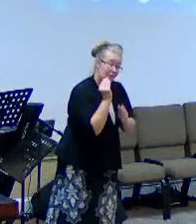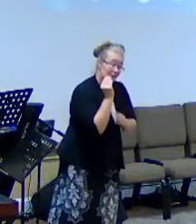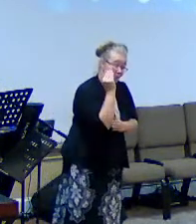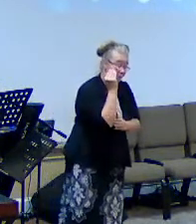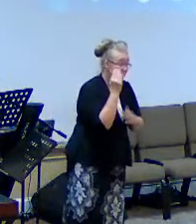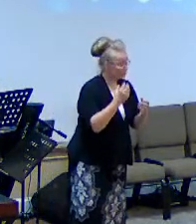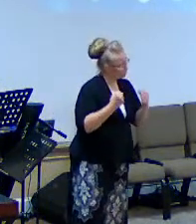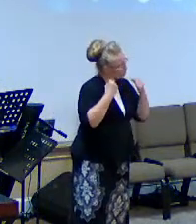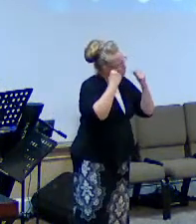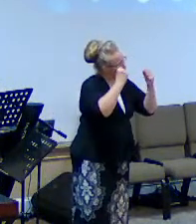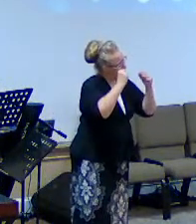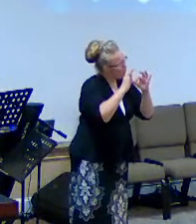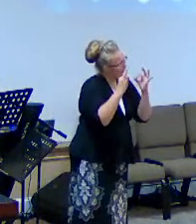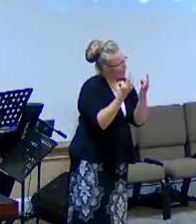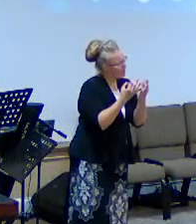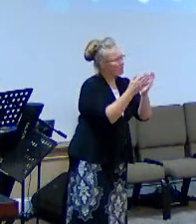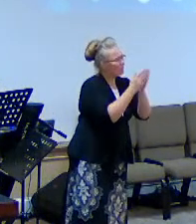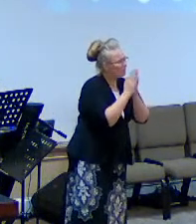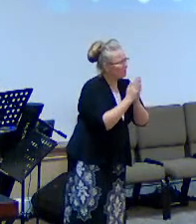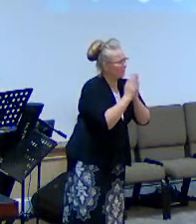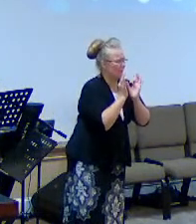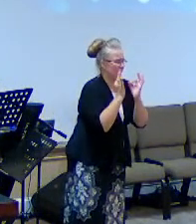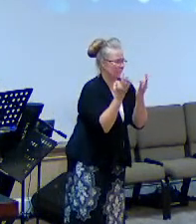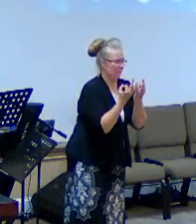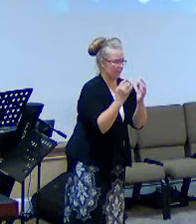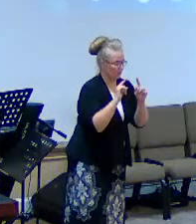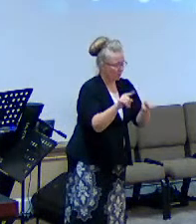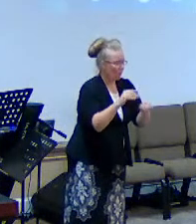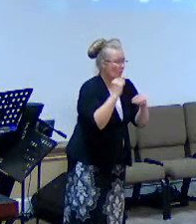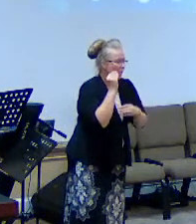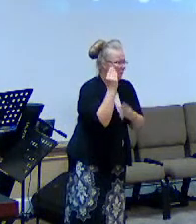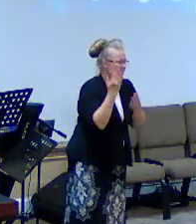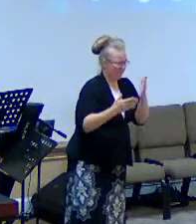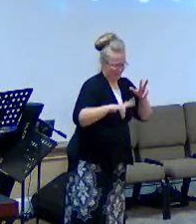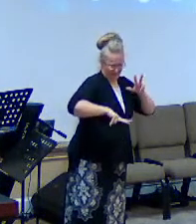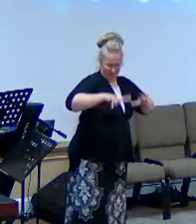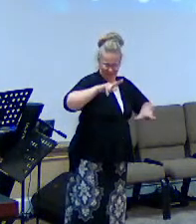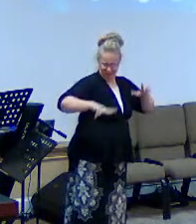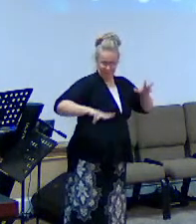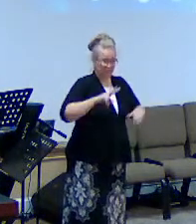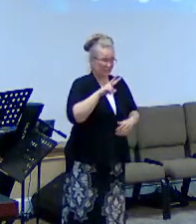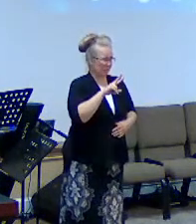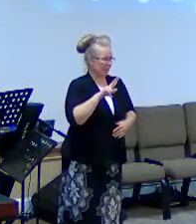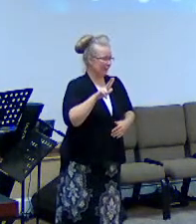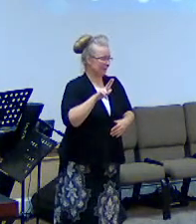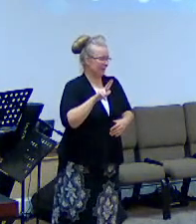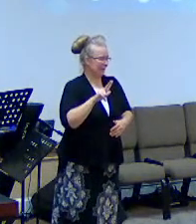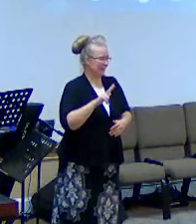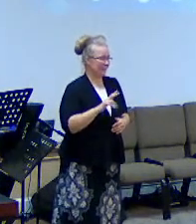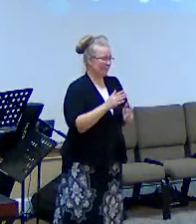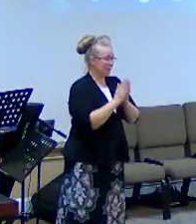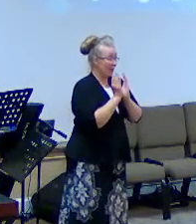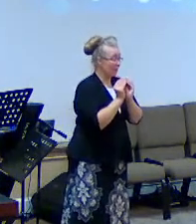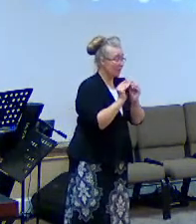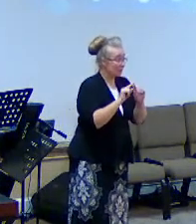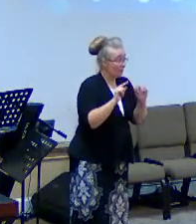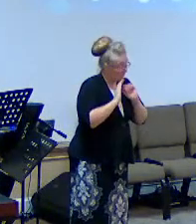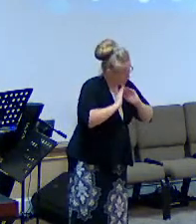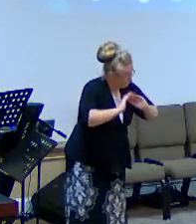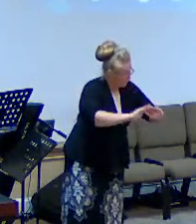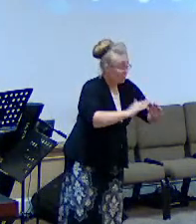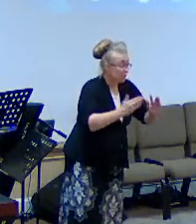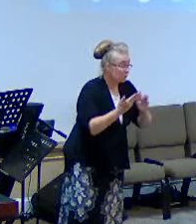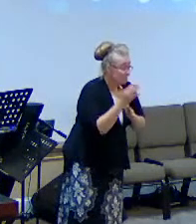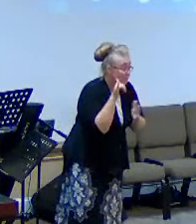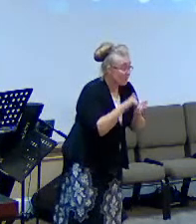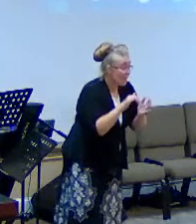Strong families are praying families. When you go home, it may be awkward the first 2 or 3 prayer meetings, but you keep on pushing through it.